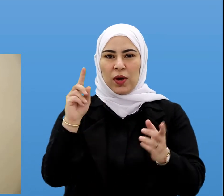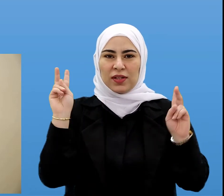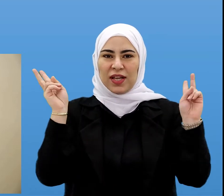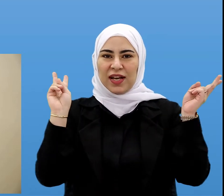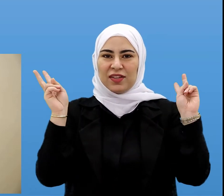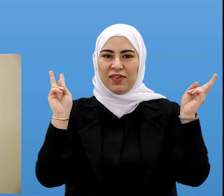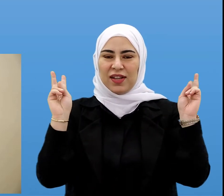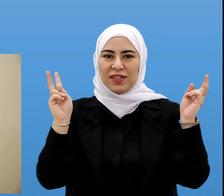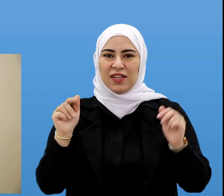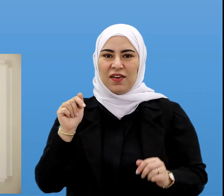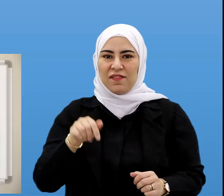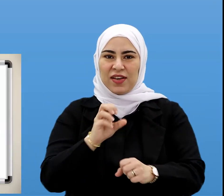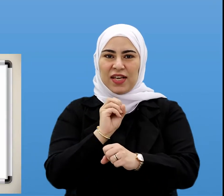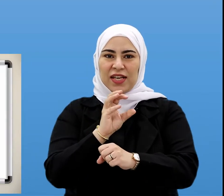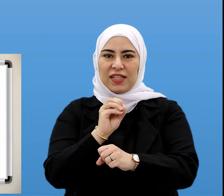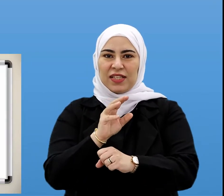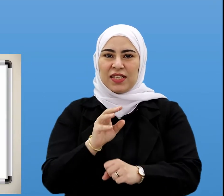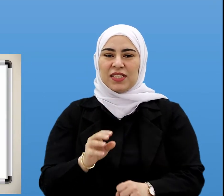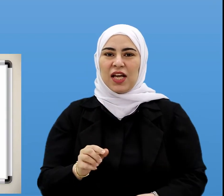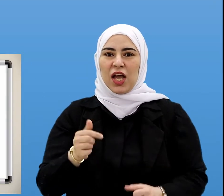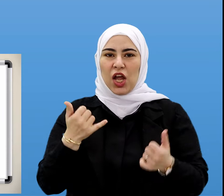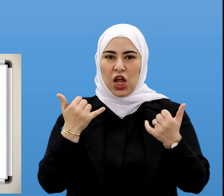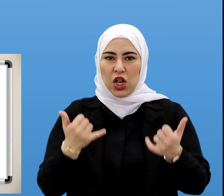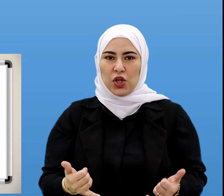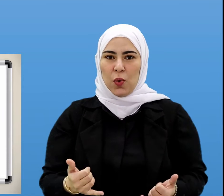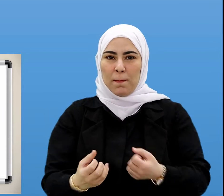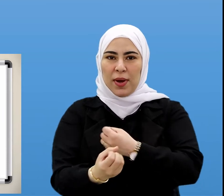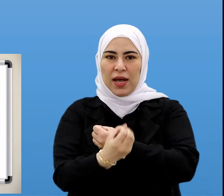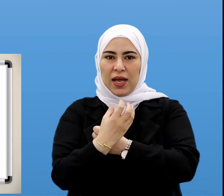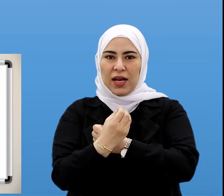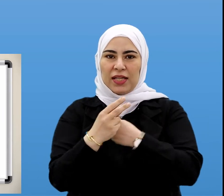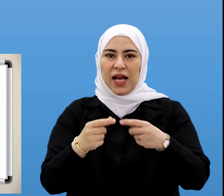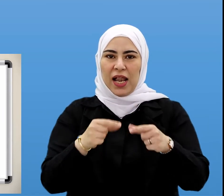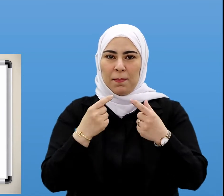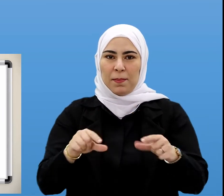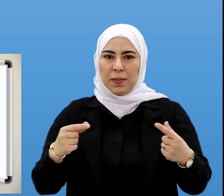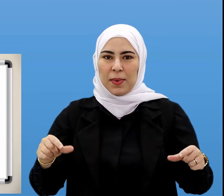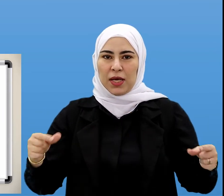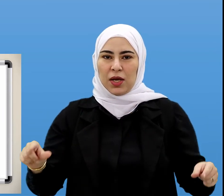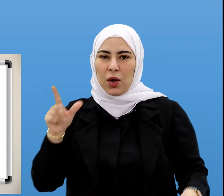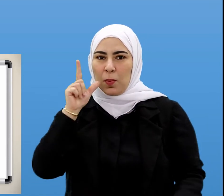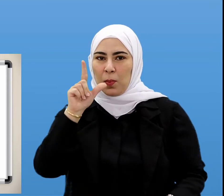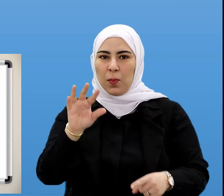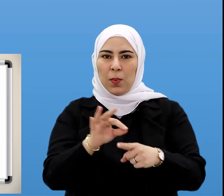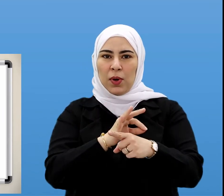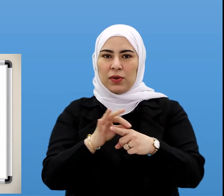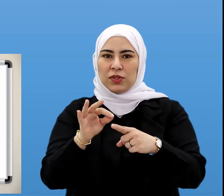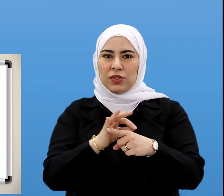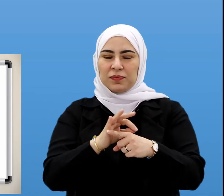In this episode, we will go through the grammar and language function. This is the episode agenda. We